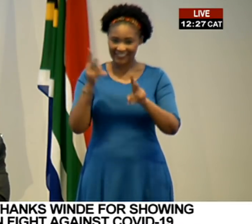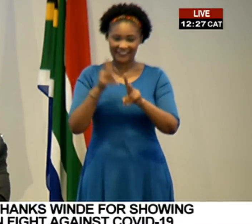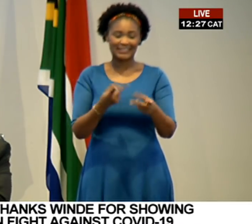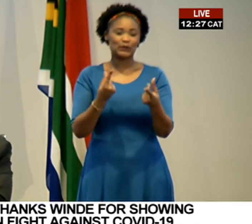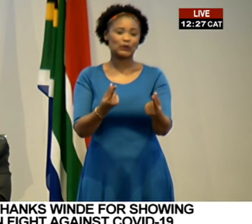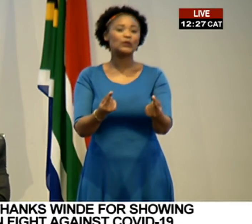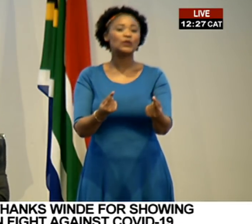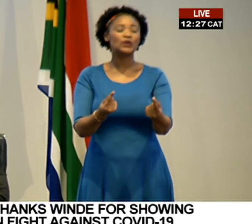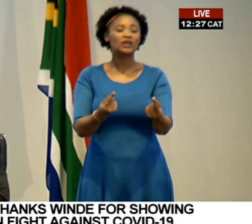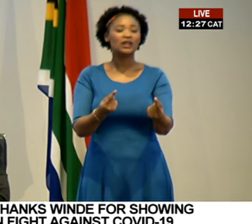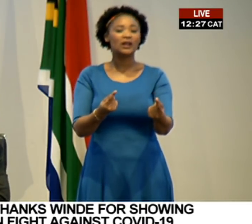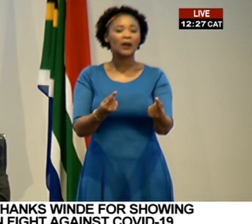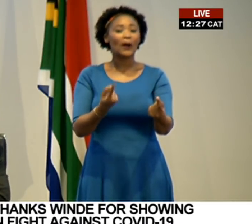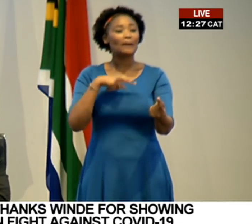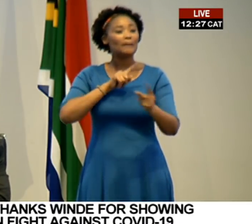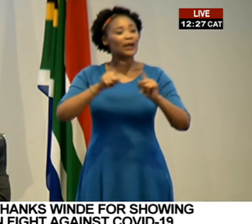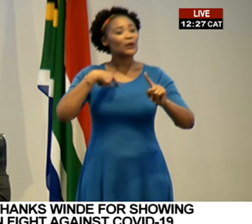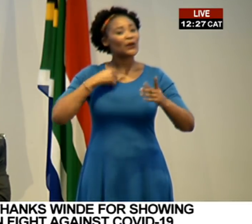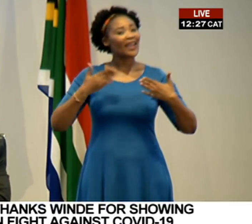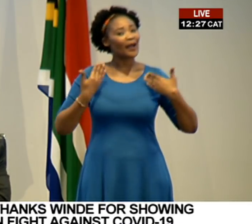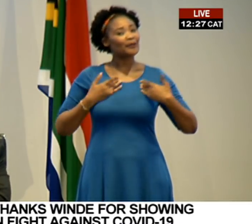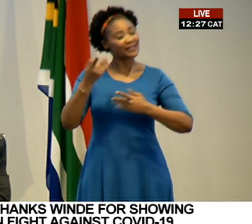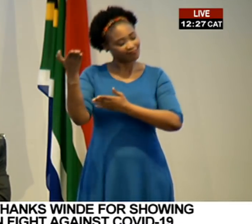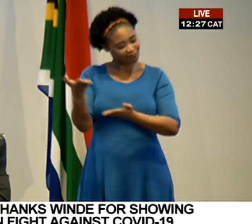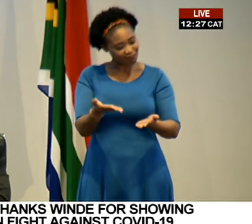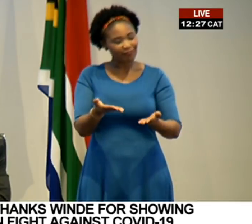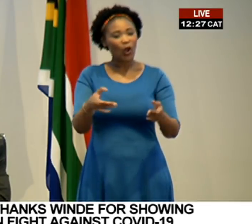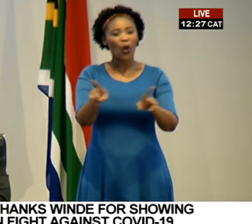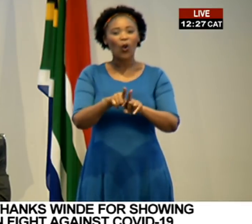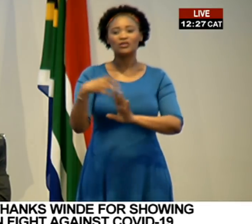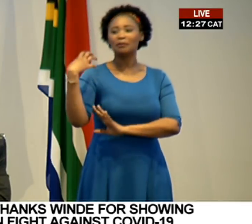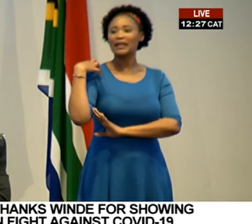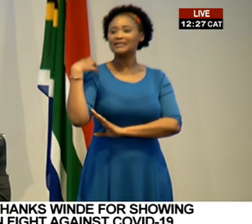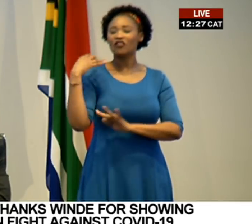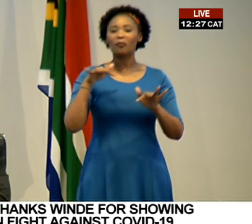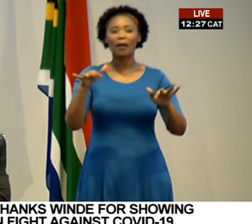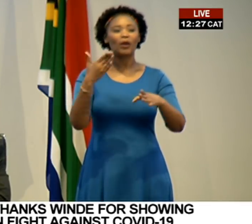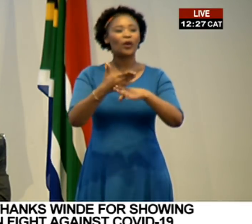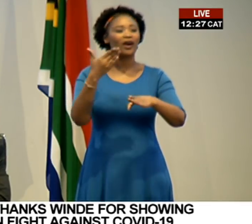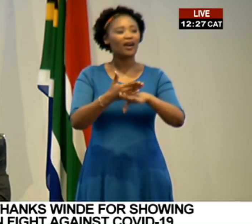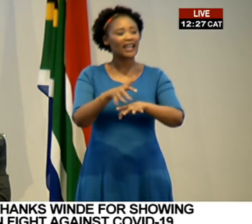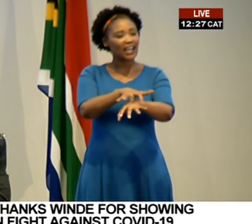work. But we're rather glad that he's also here, and the Minister of Public Works and Infrastructure,